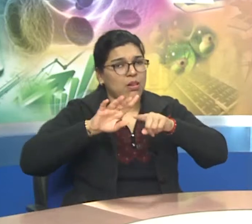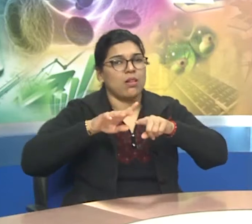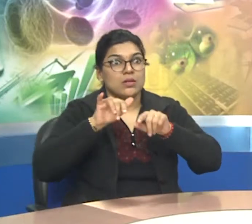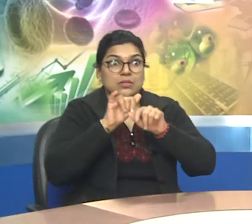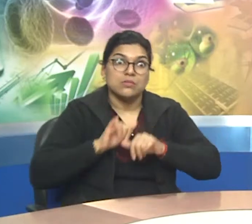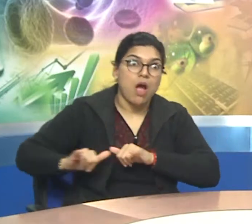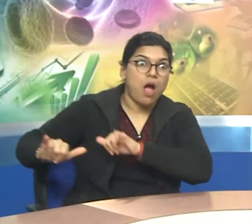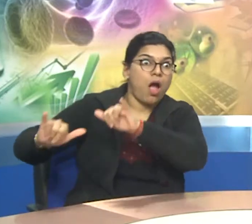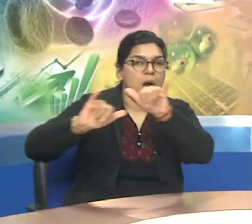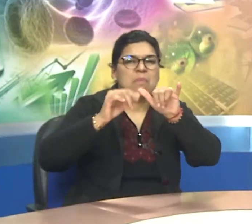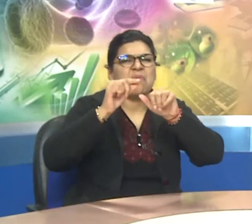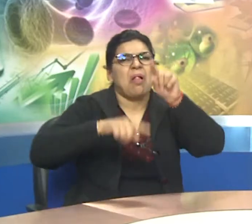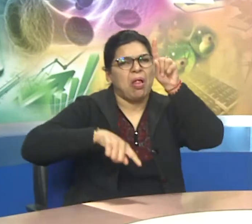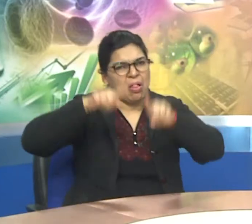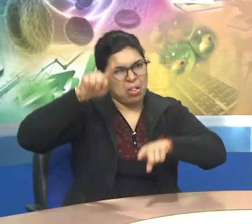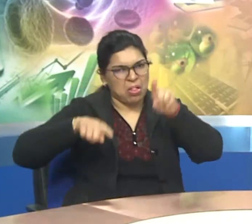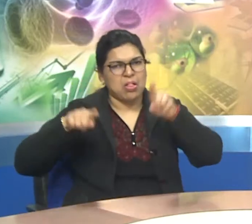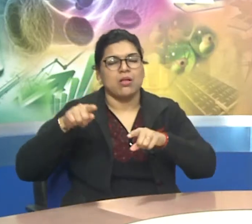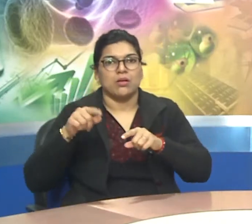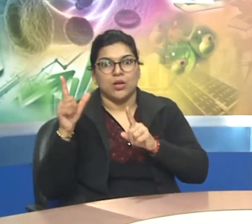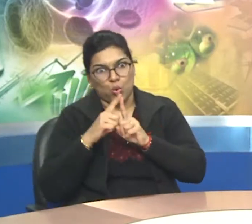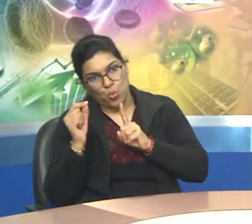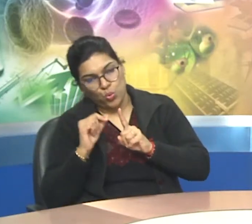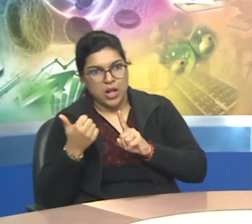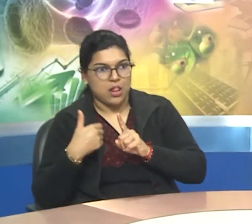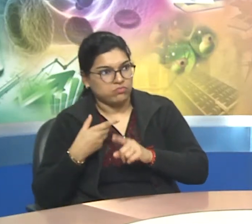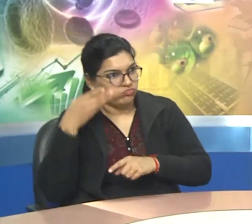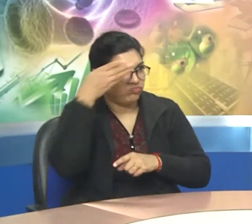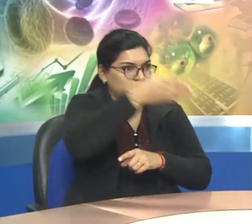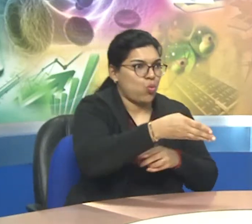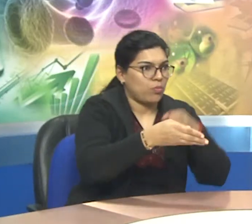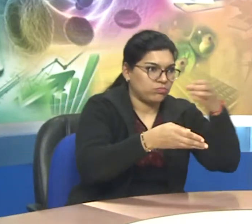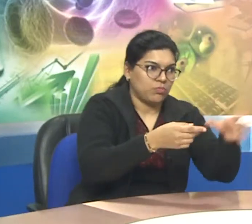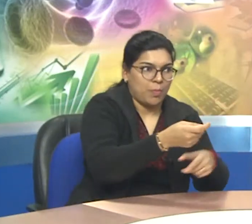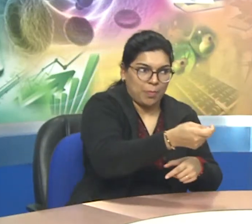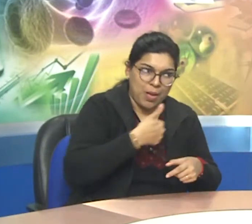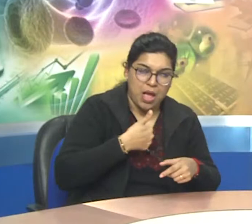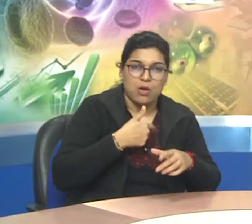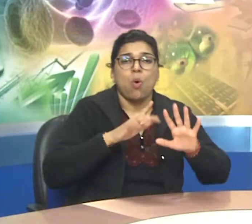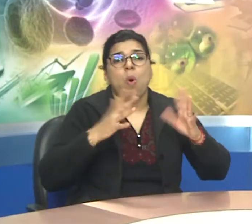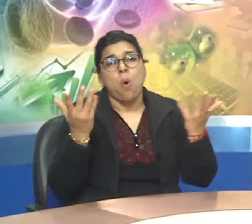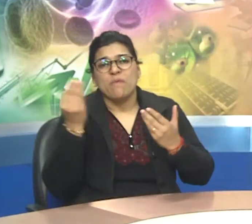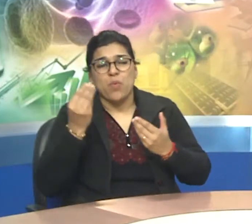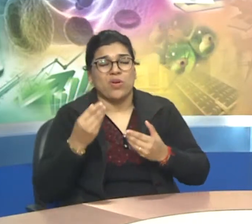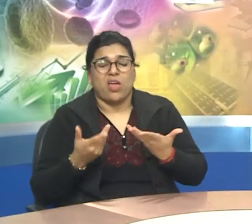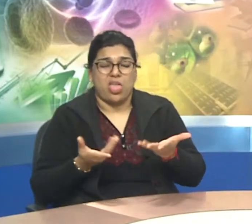The success of bottle banks varies widely from country to country.